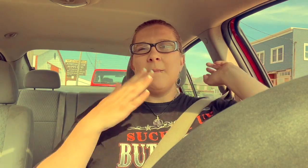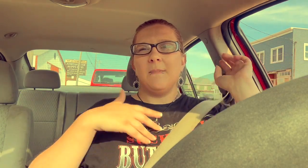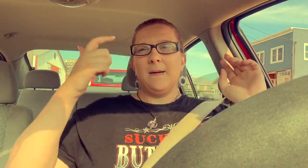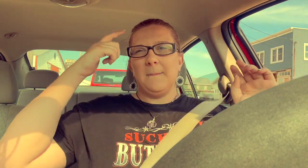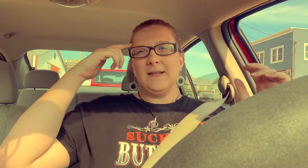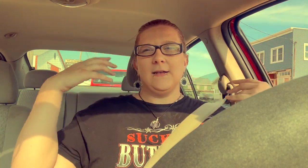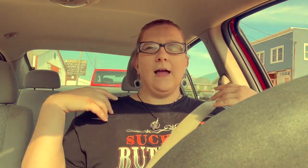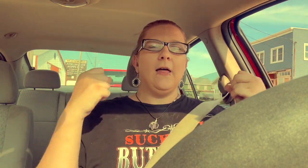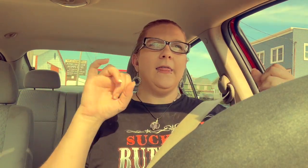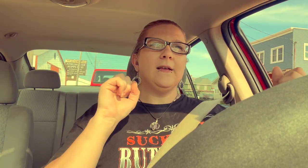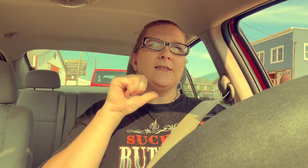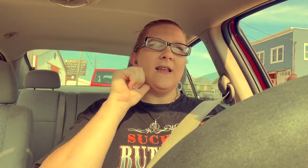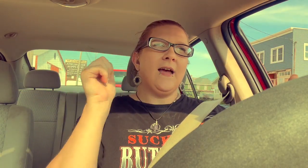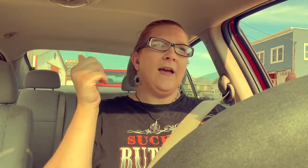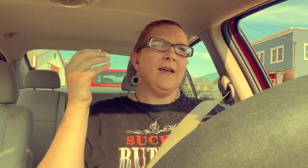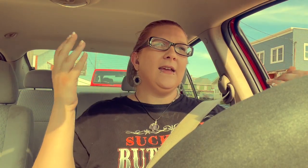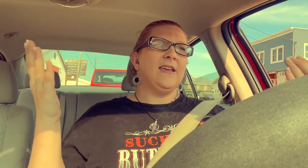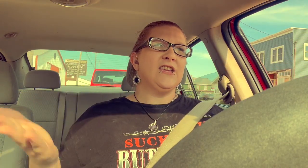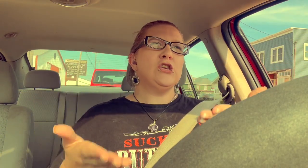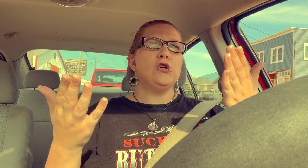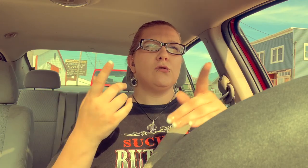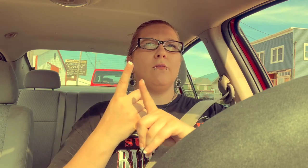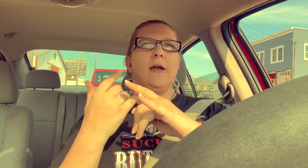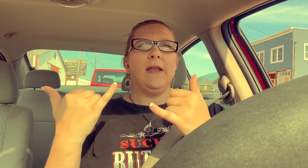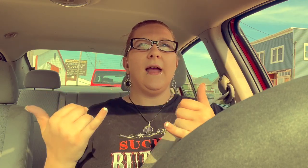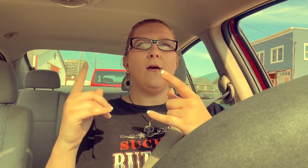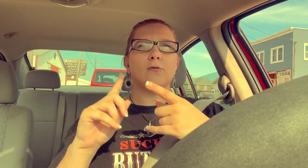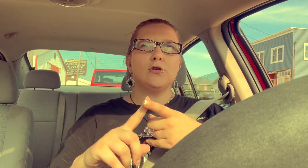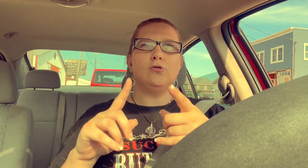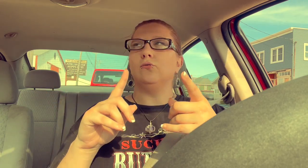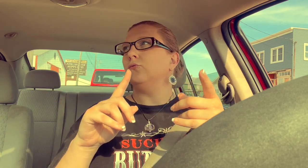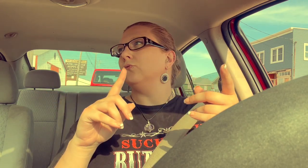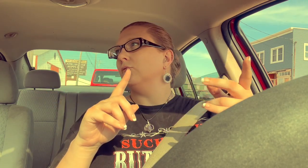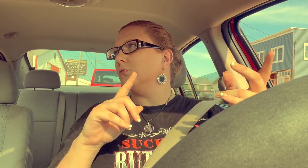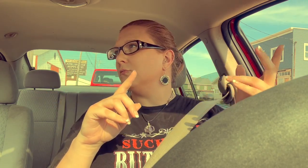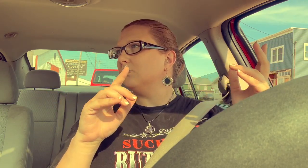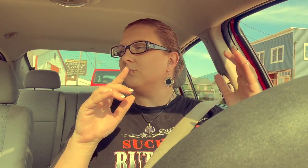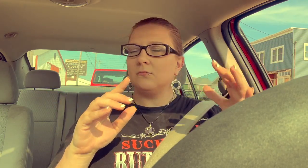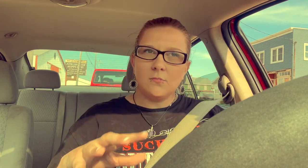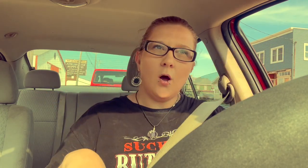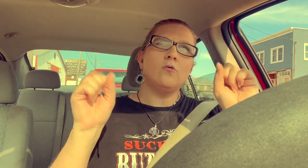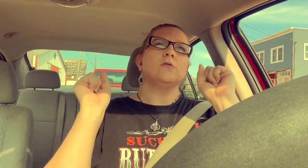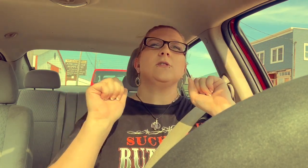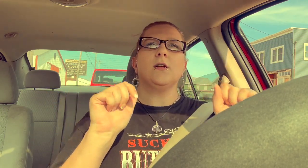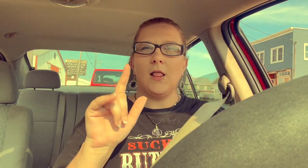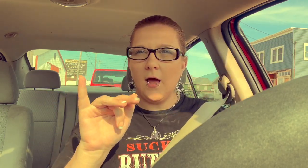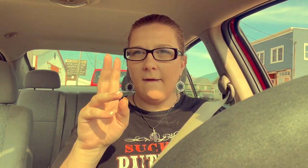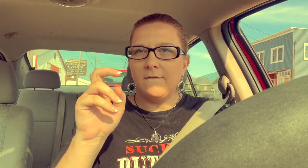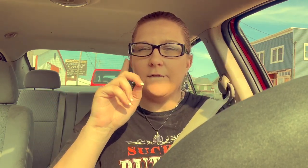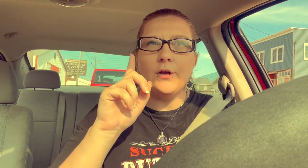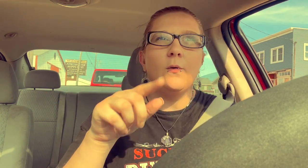my mental health is not here right now to host a live for you